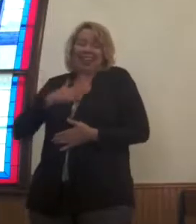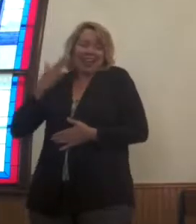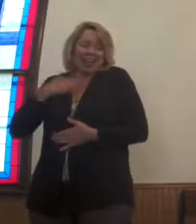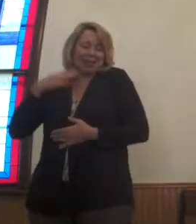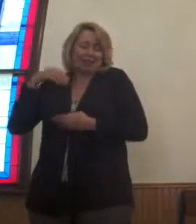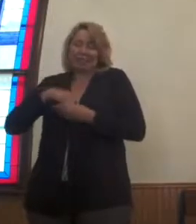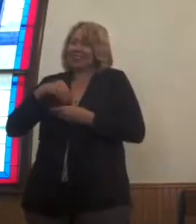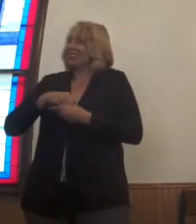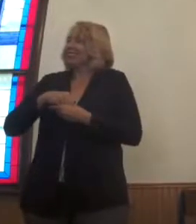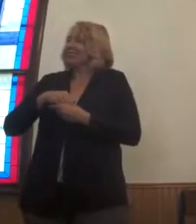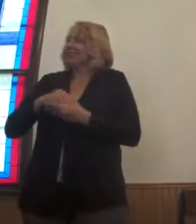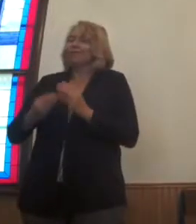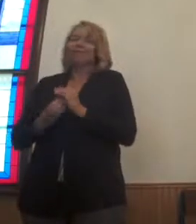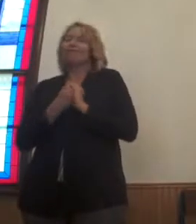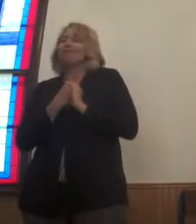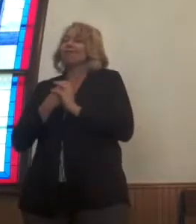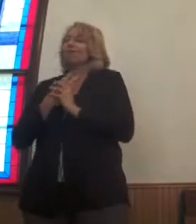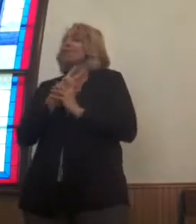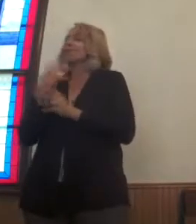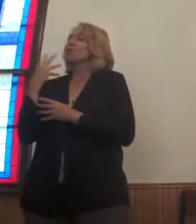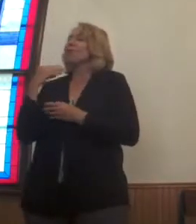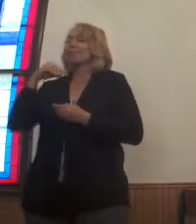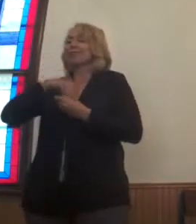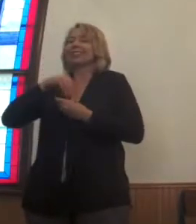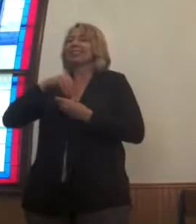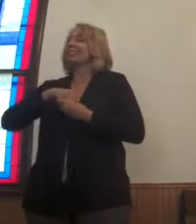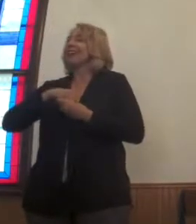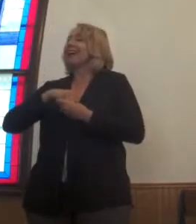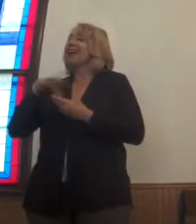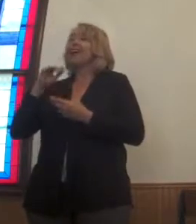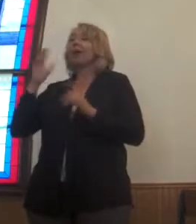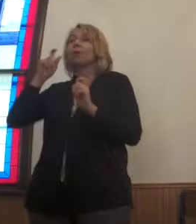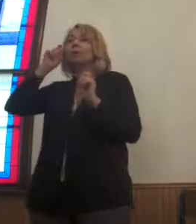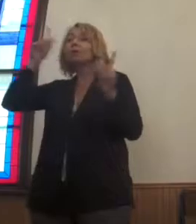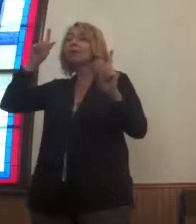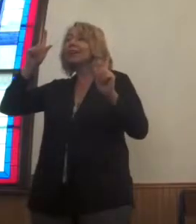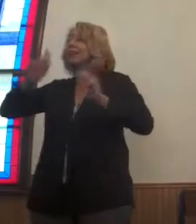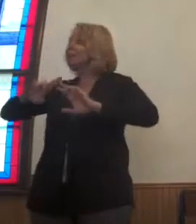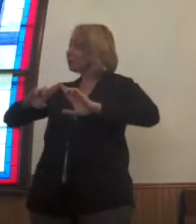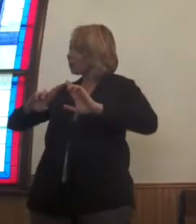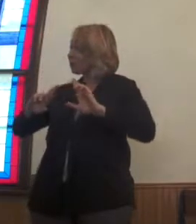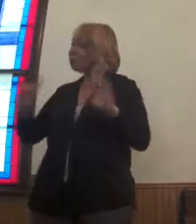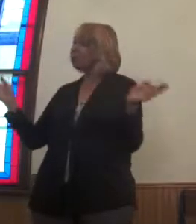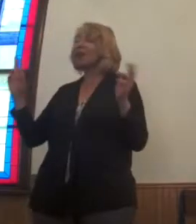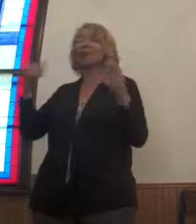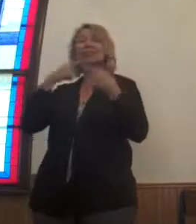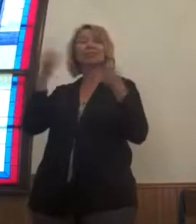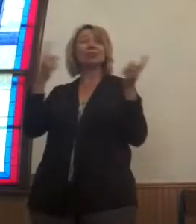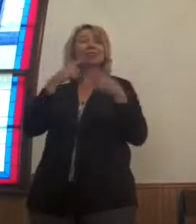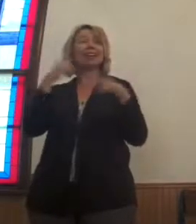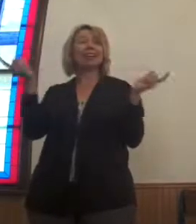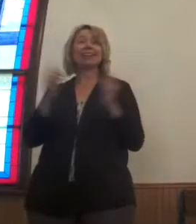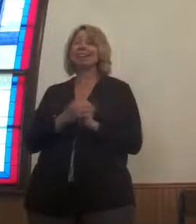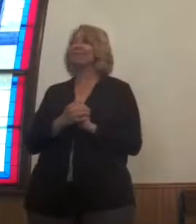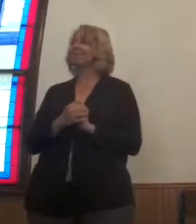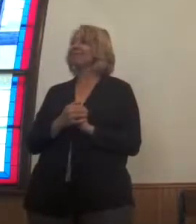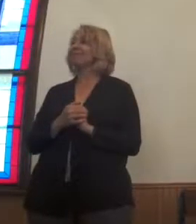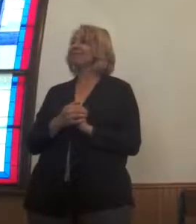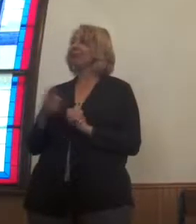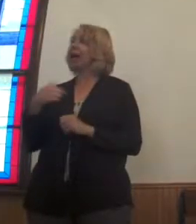It's such a happy feeling. You're growing inside, and when you wake up ready to